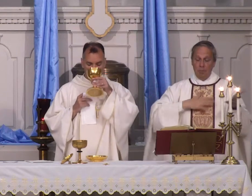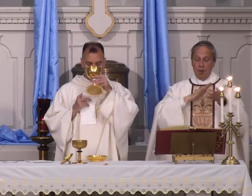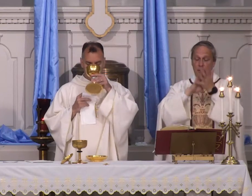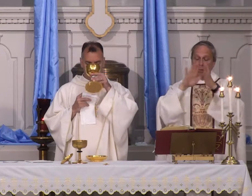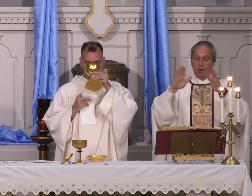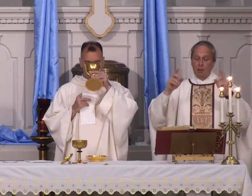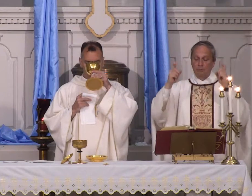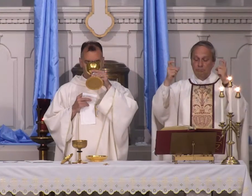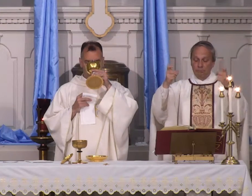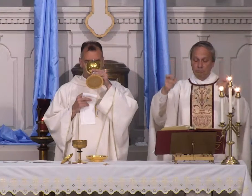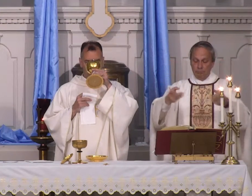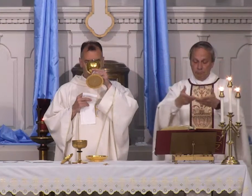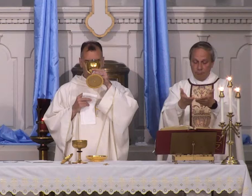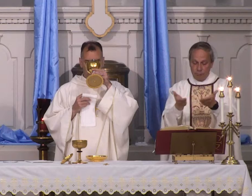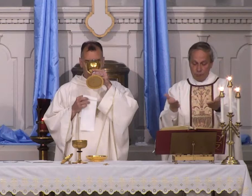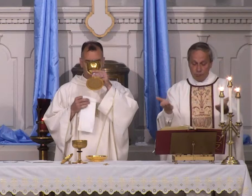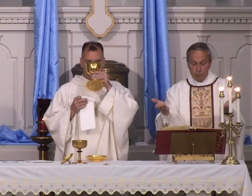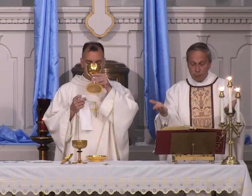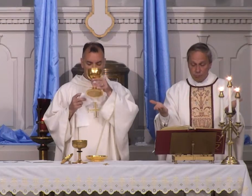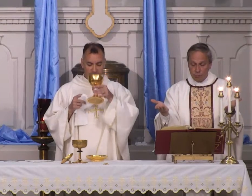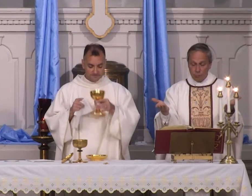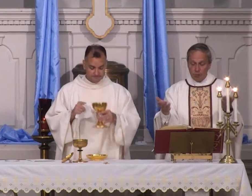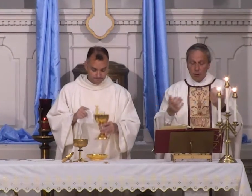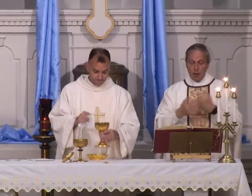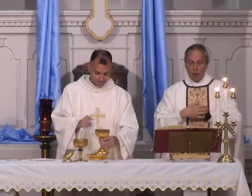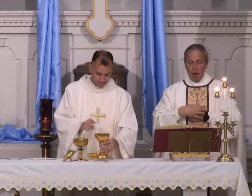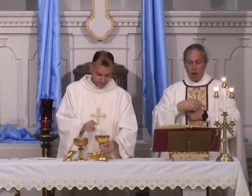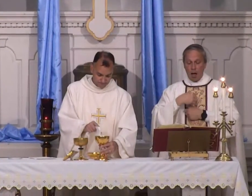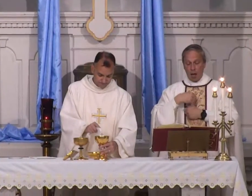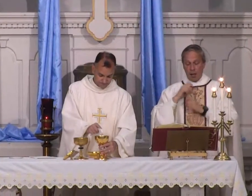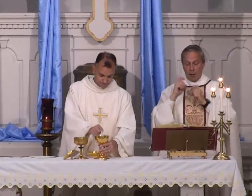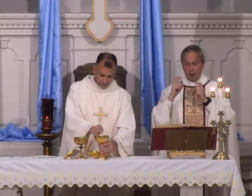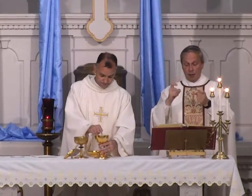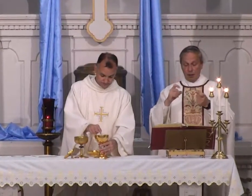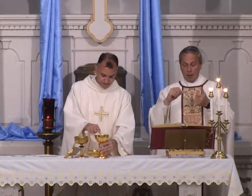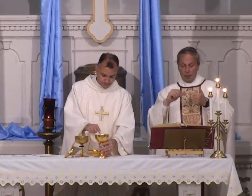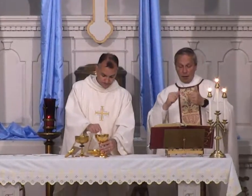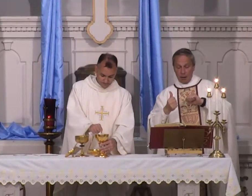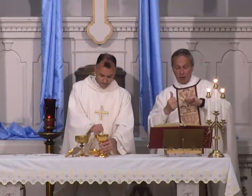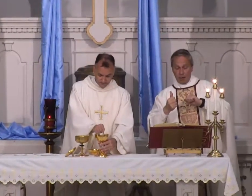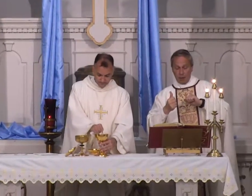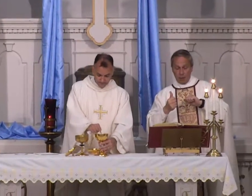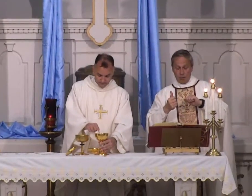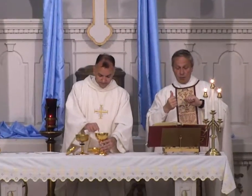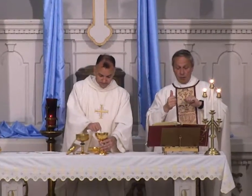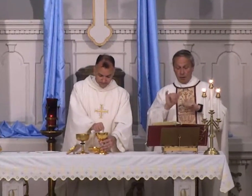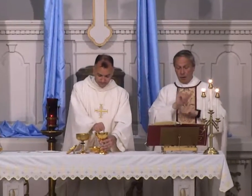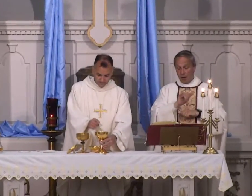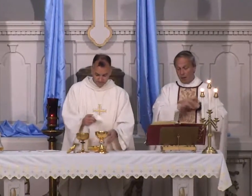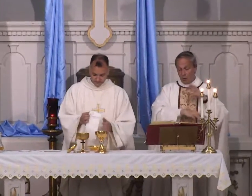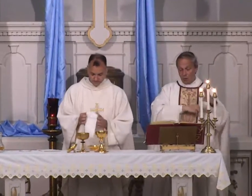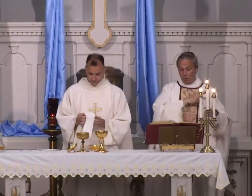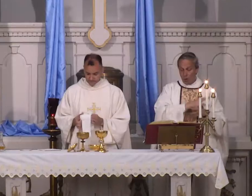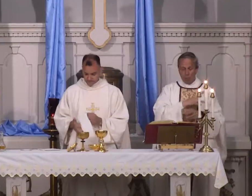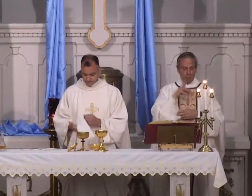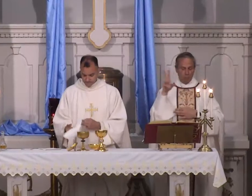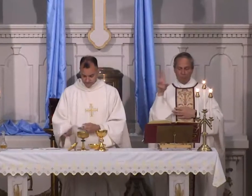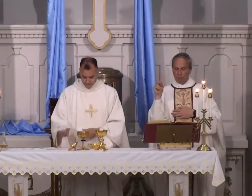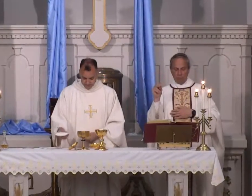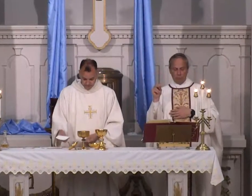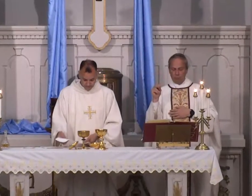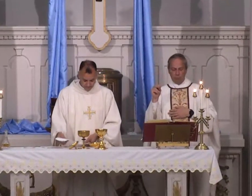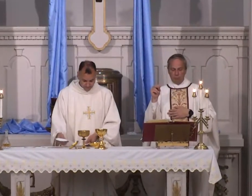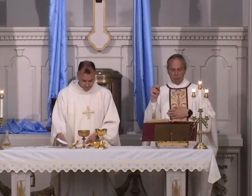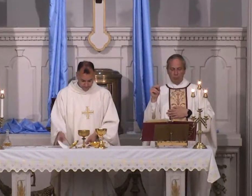Peace I leave with you. My peace I give to you. Not as the world